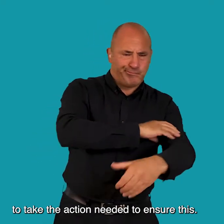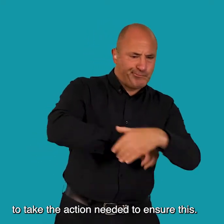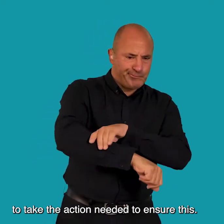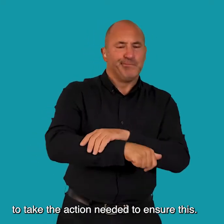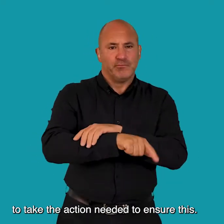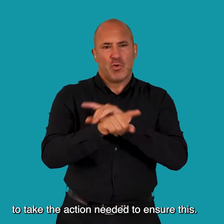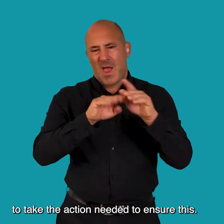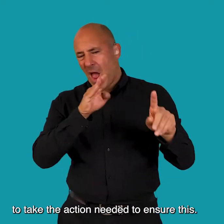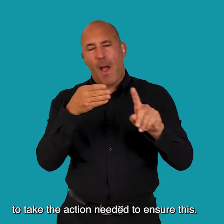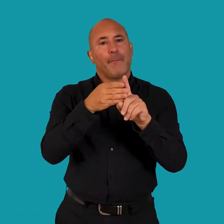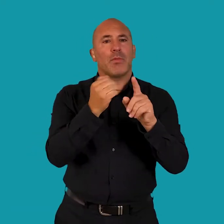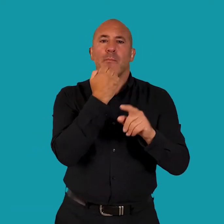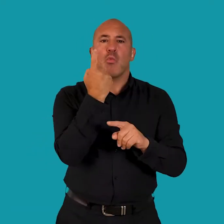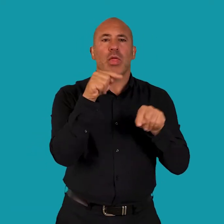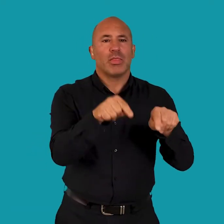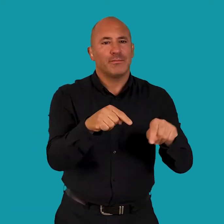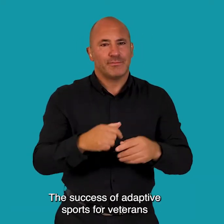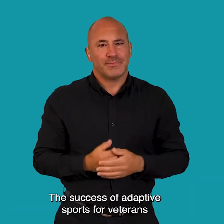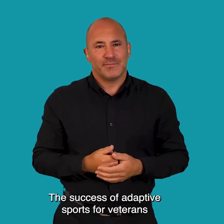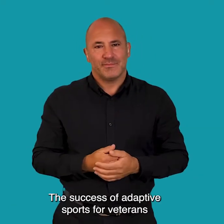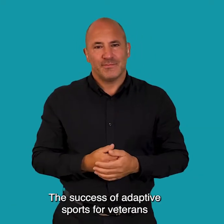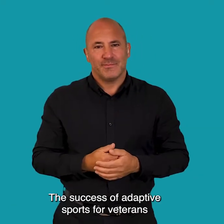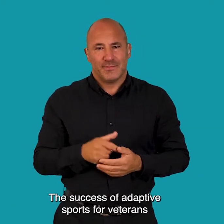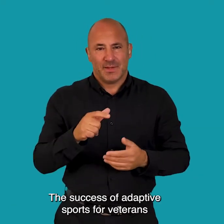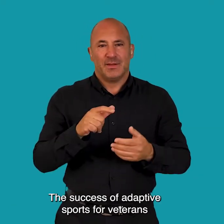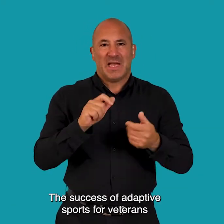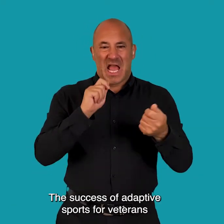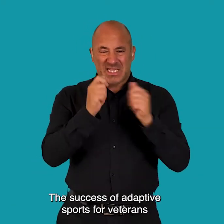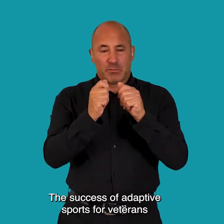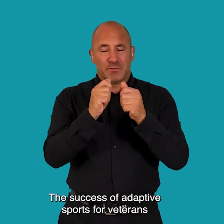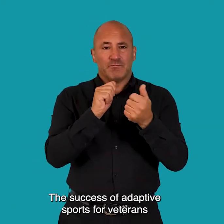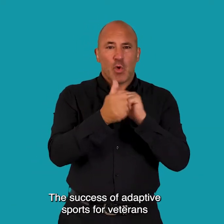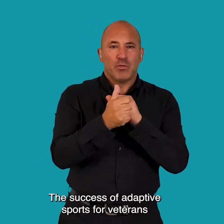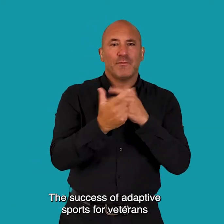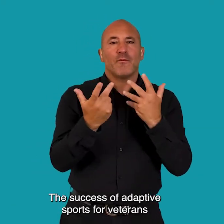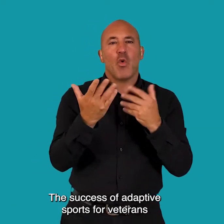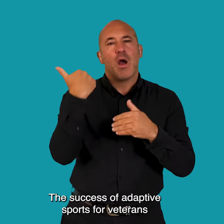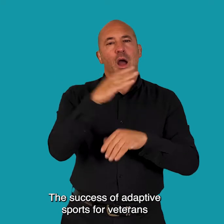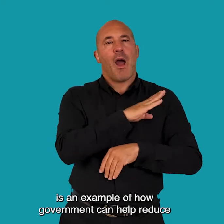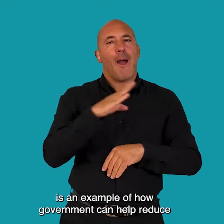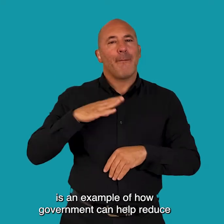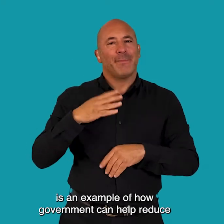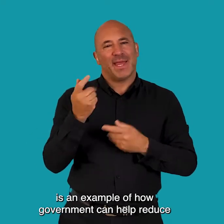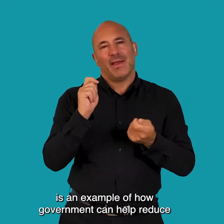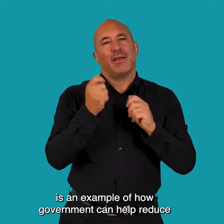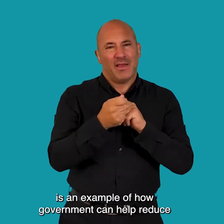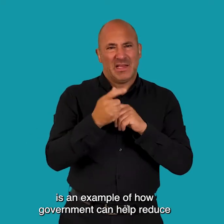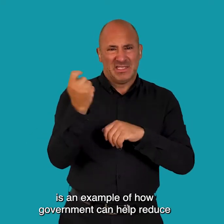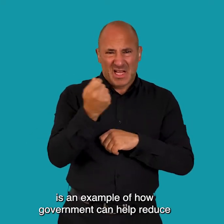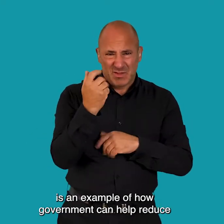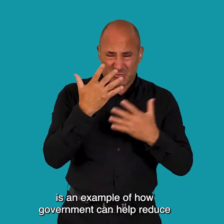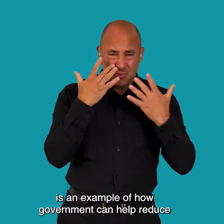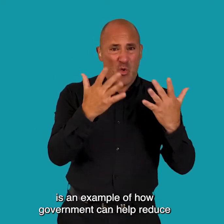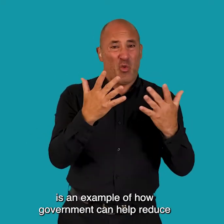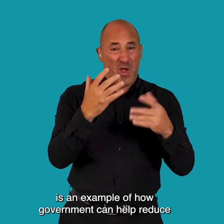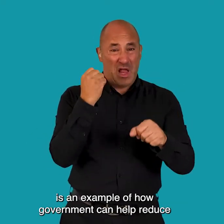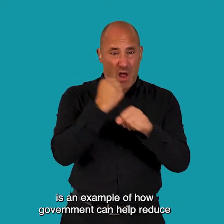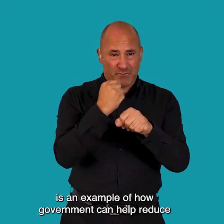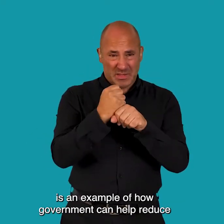to ensure this. The success of adaptive sport for veterans is an example of how government can help reduce